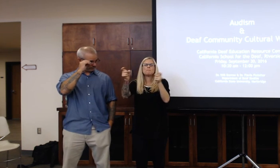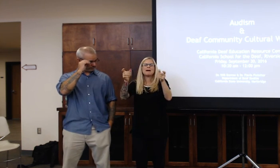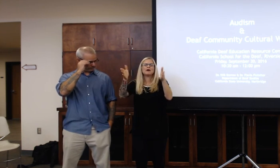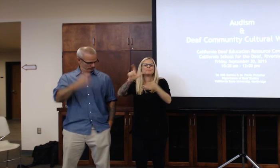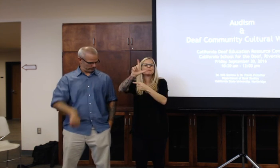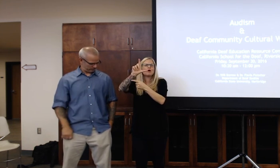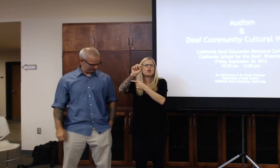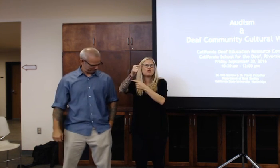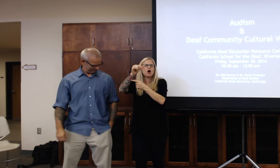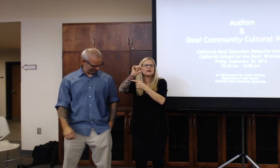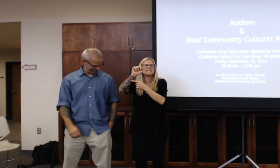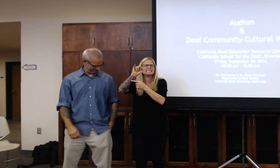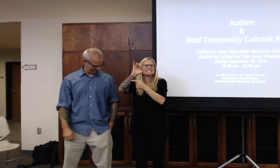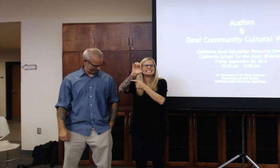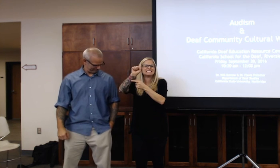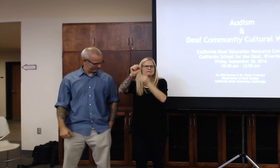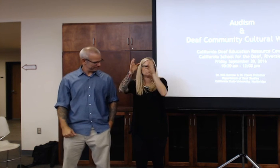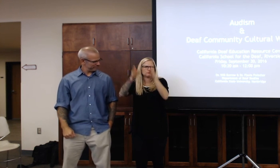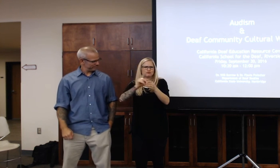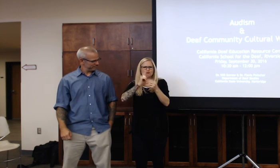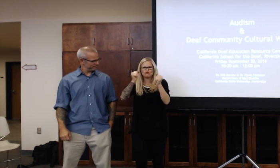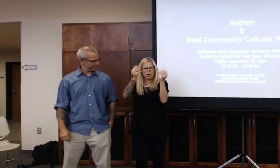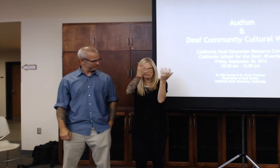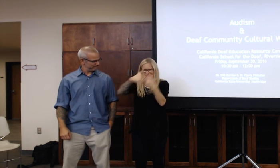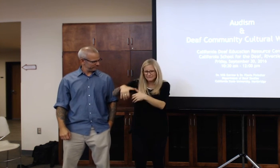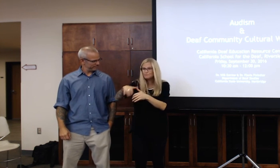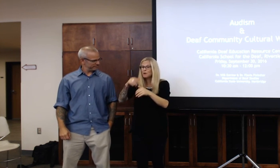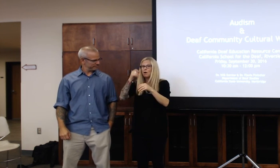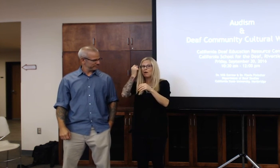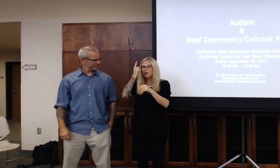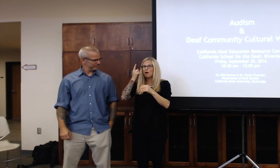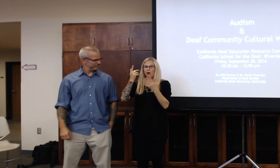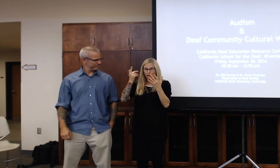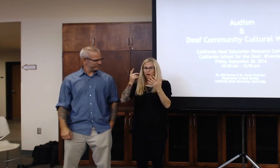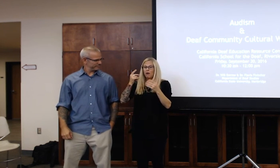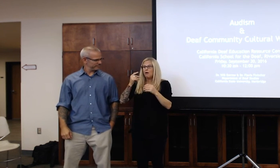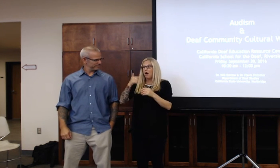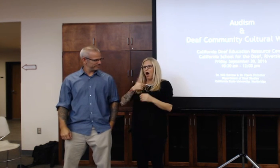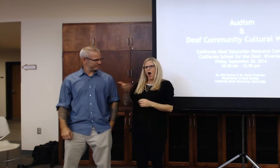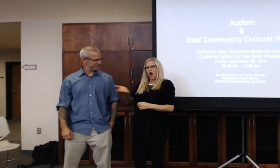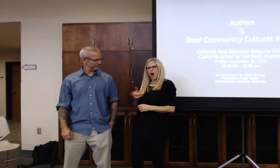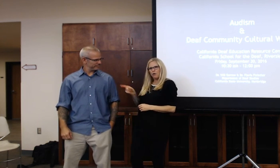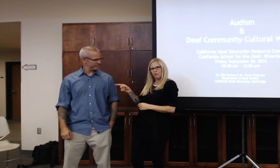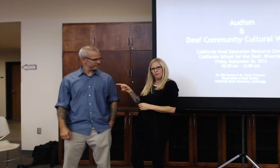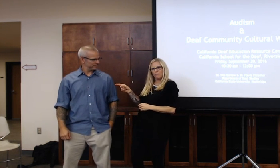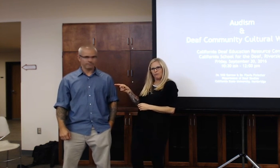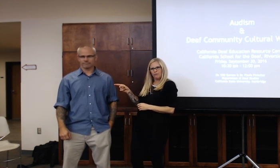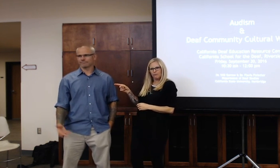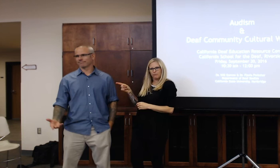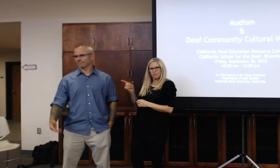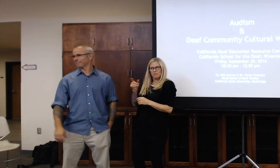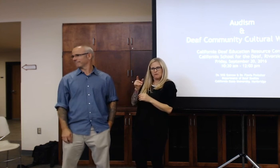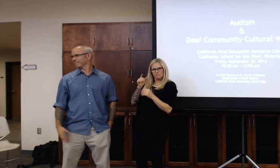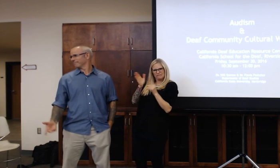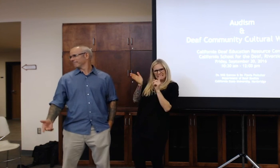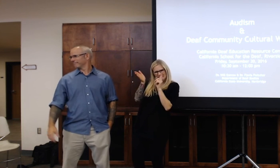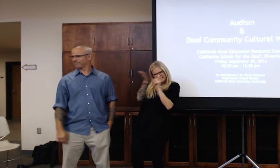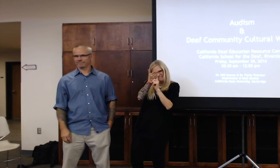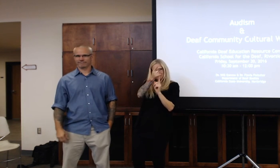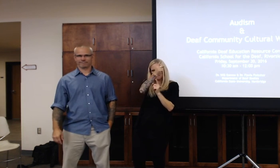team manager for logistics, technically the logistics person for coordinating the event. And I hired him to